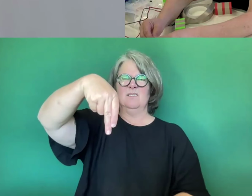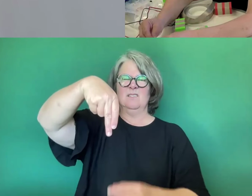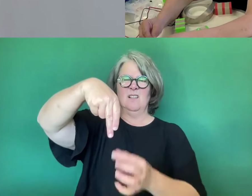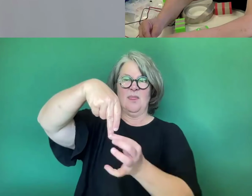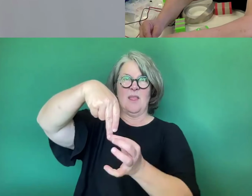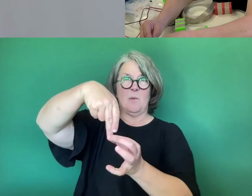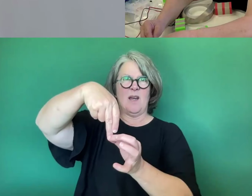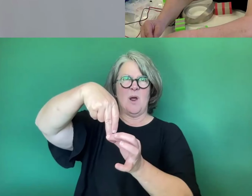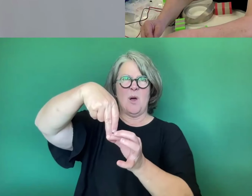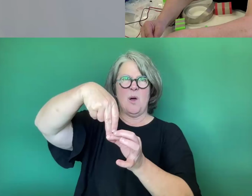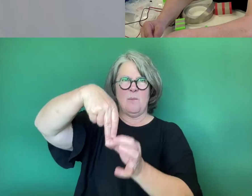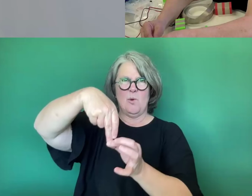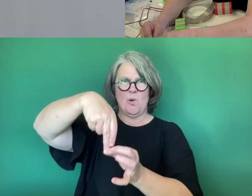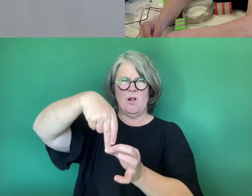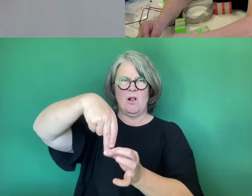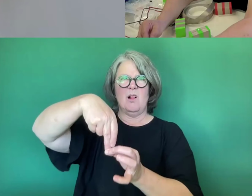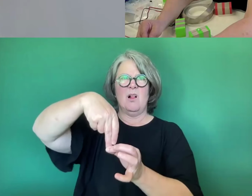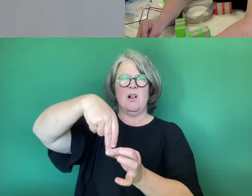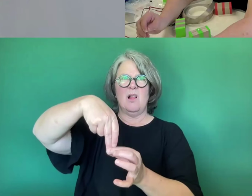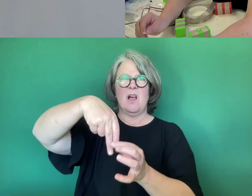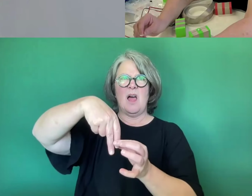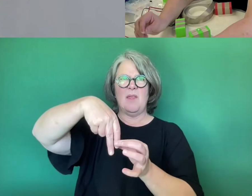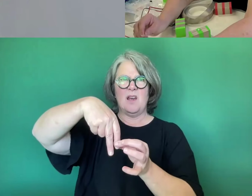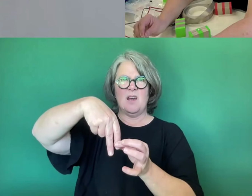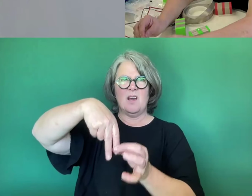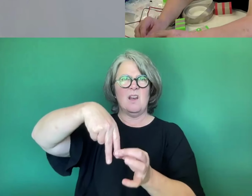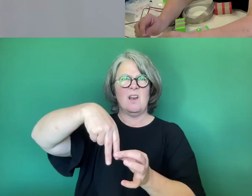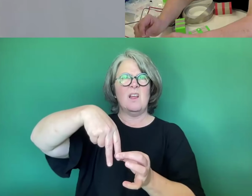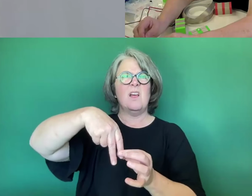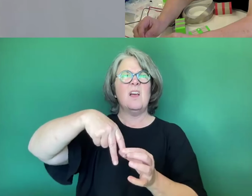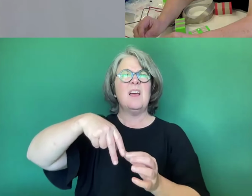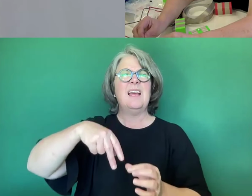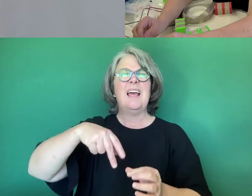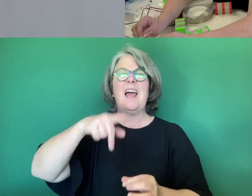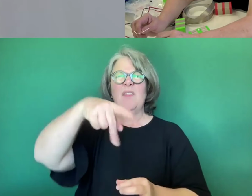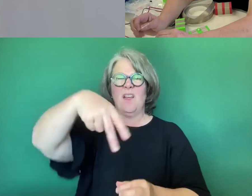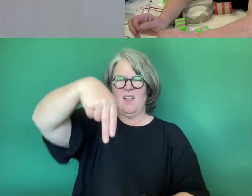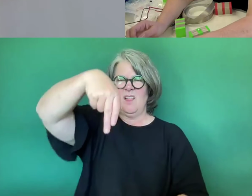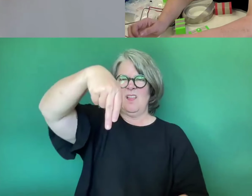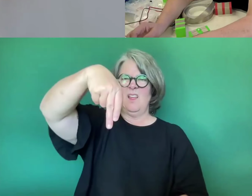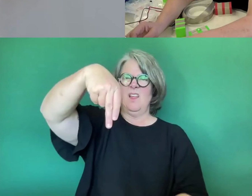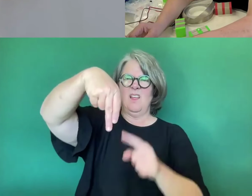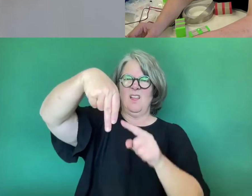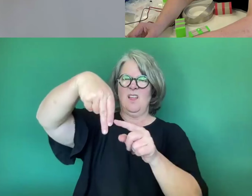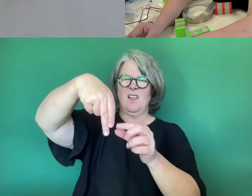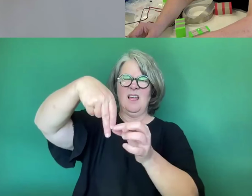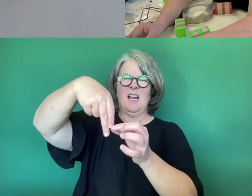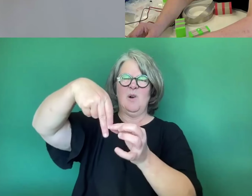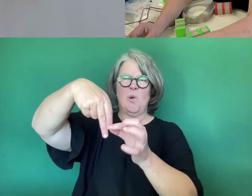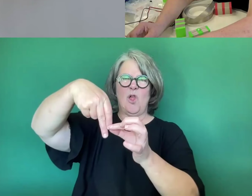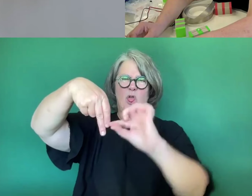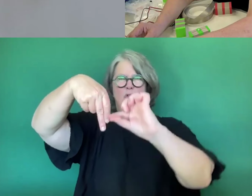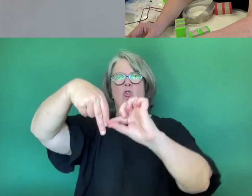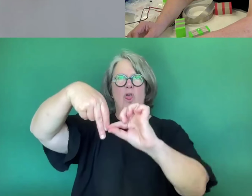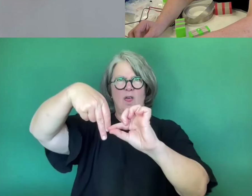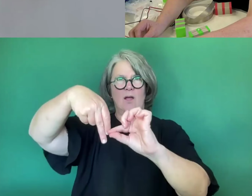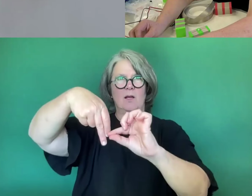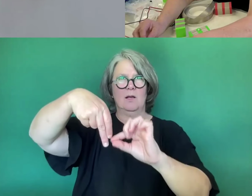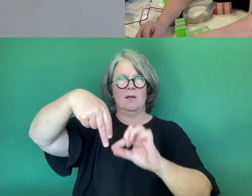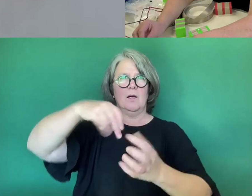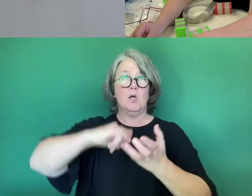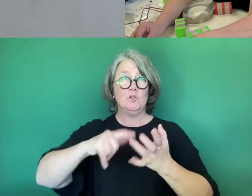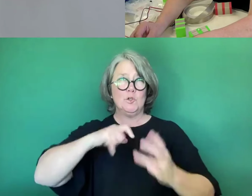side down to straighten it and put a tiny little kink in the short leg. The only reason I do that is so that I know which